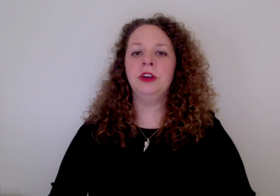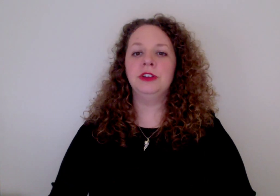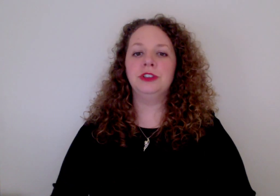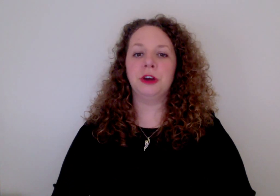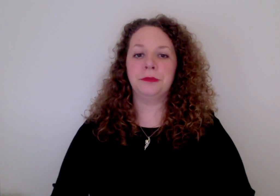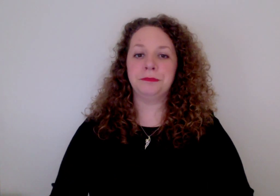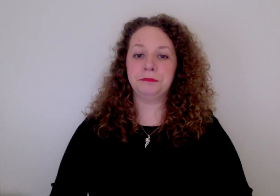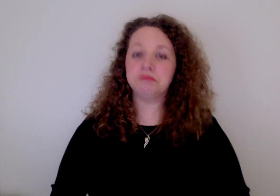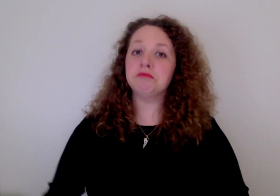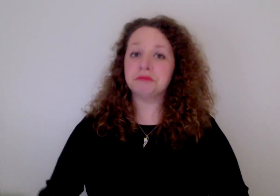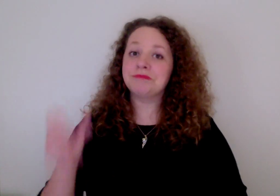so